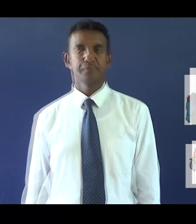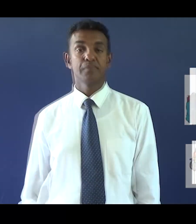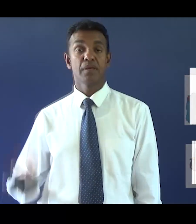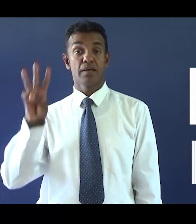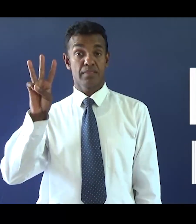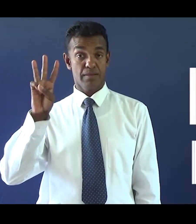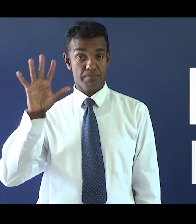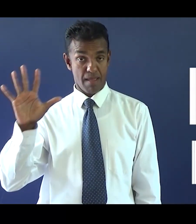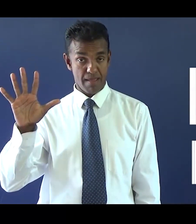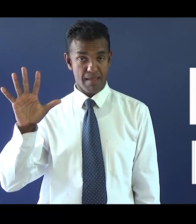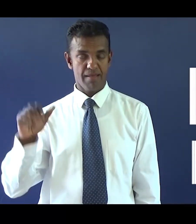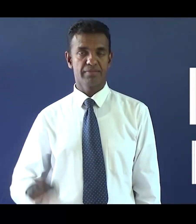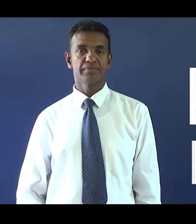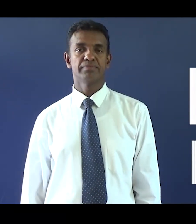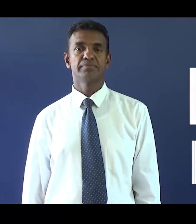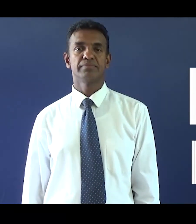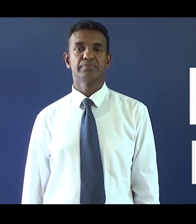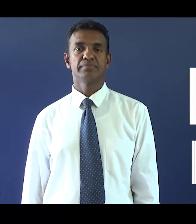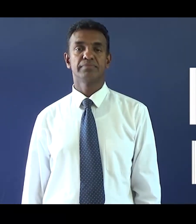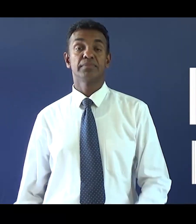Reports by countries involved.